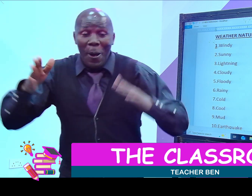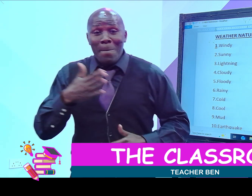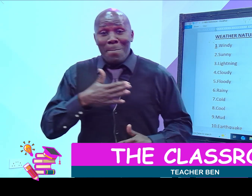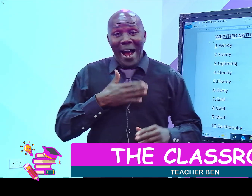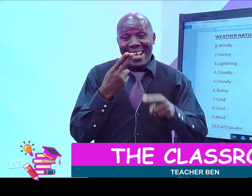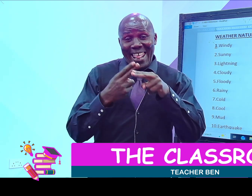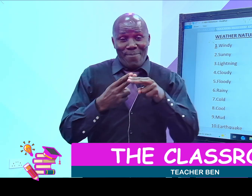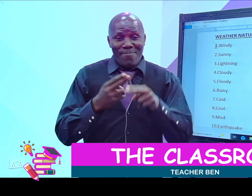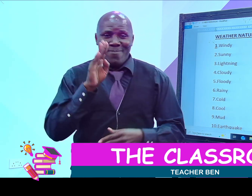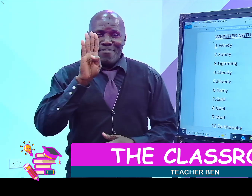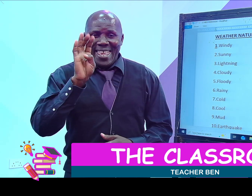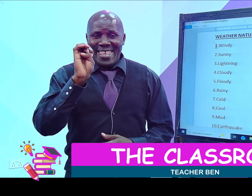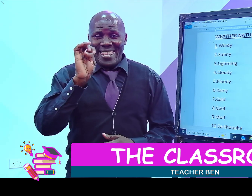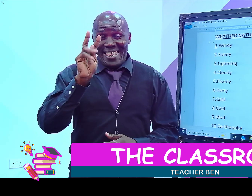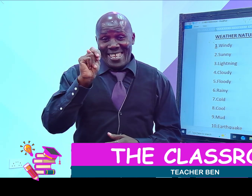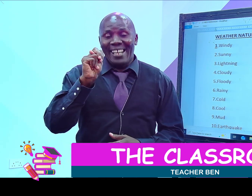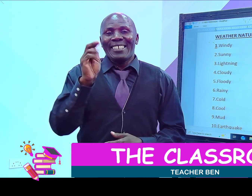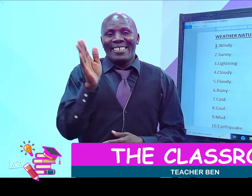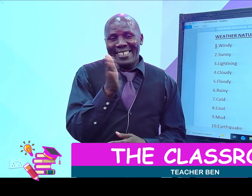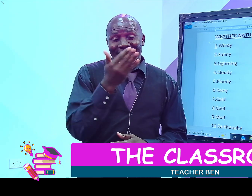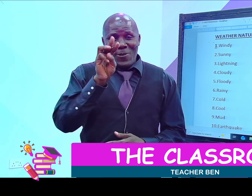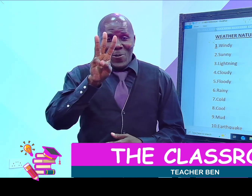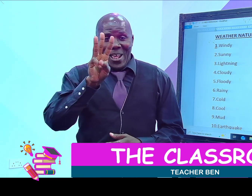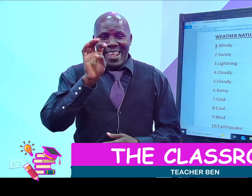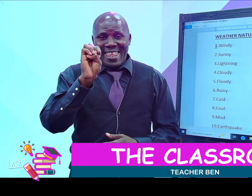Hello. My name is Ben Werangai.